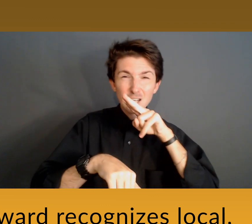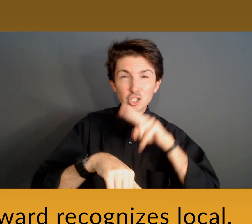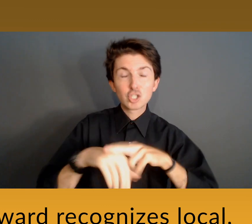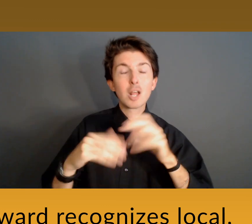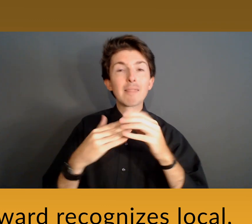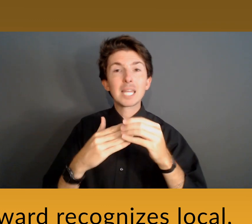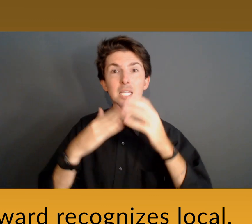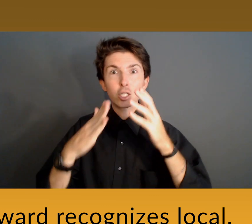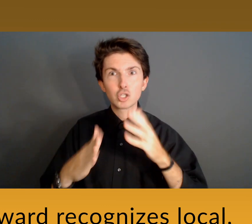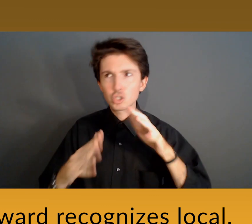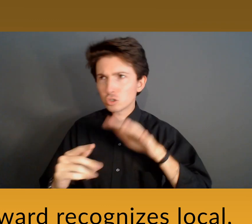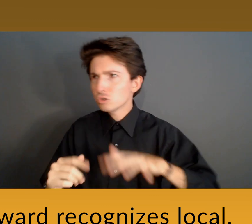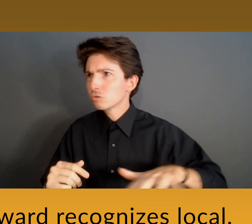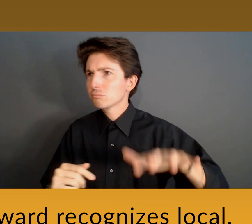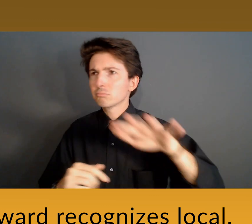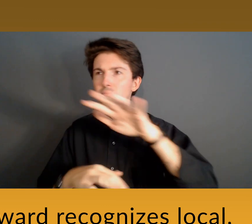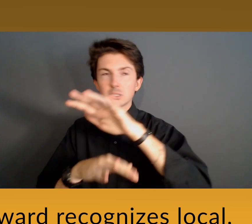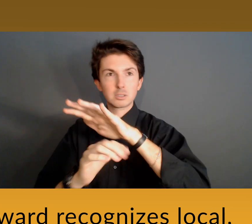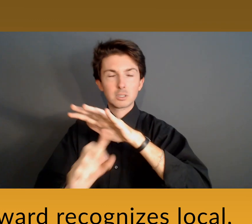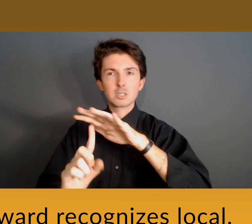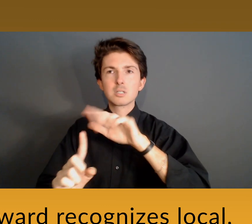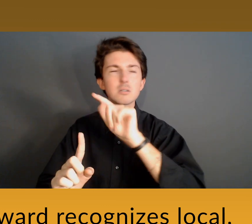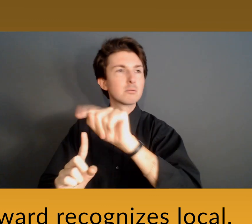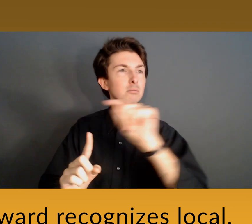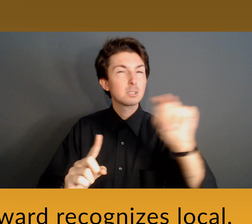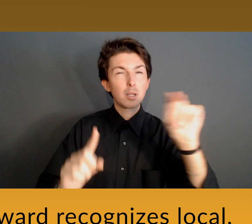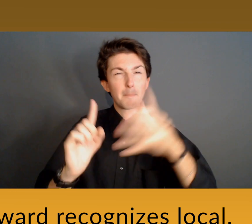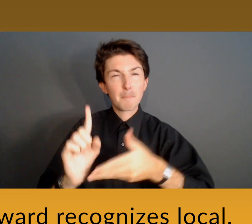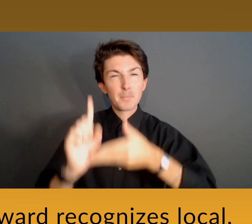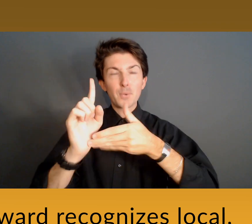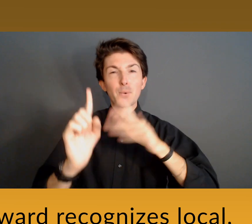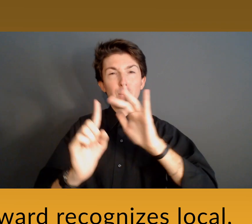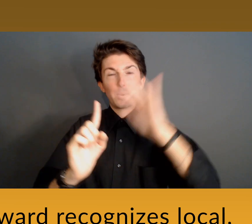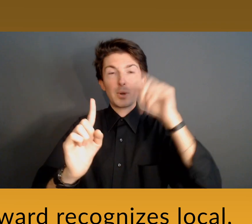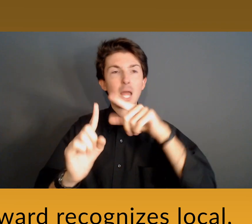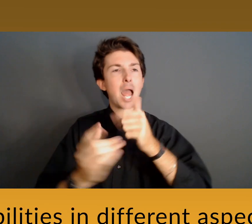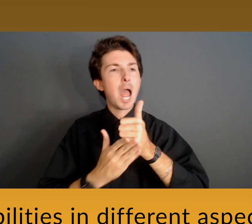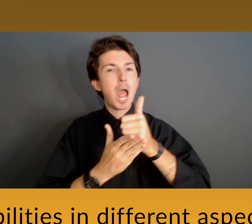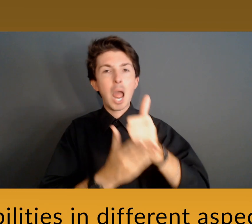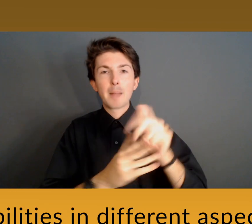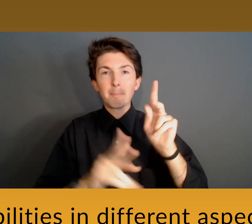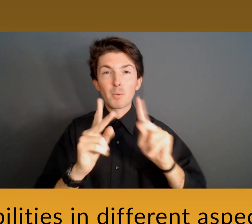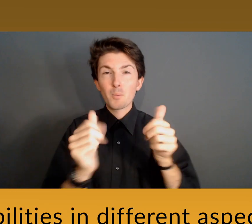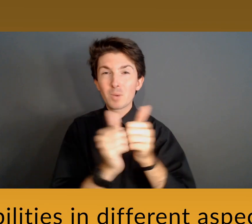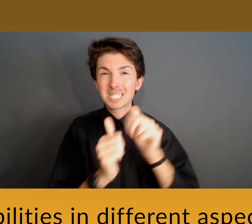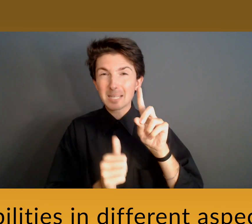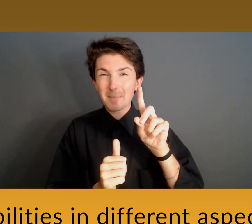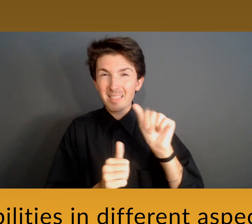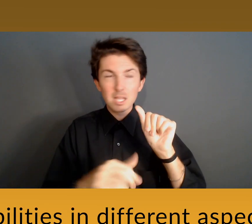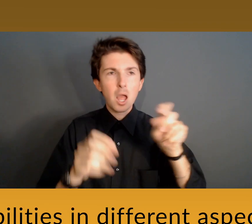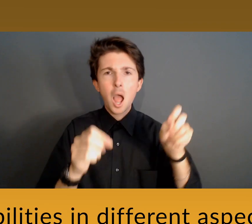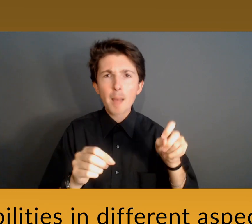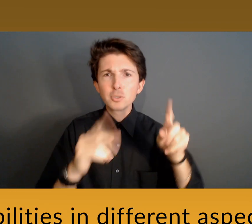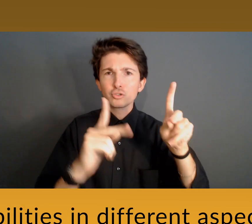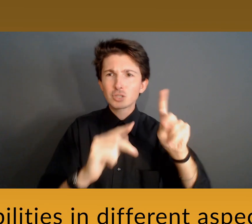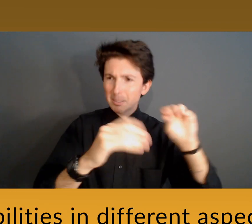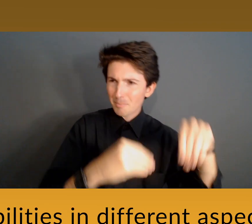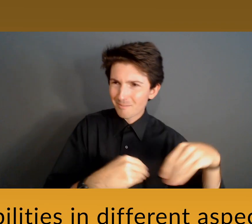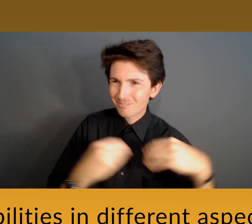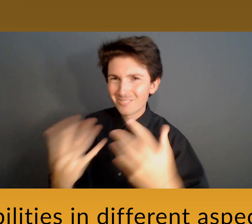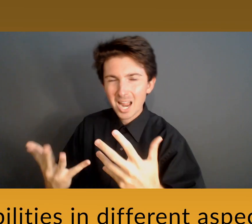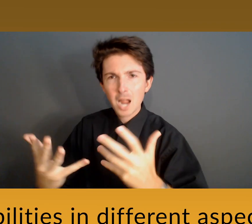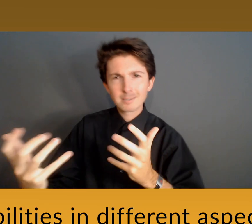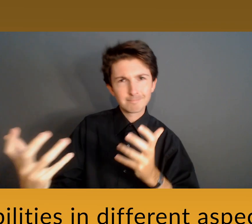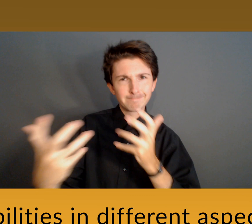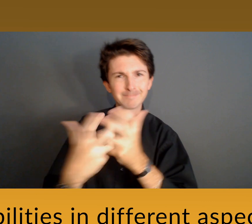for policies that help to advance opportunities for people with disabilities